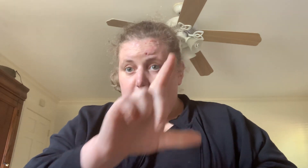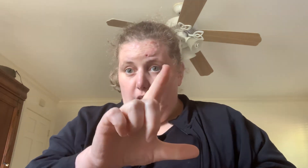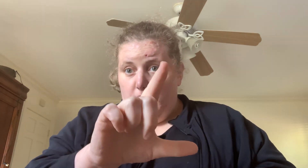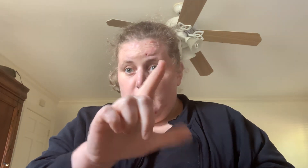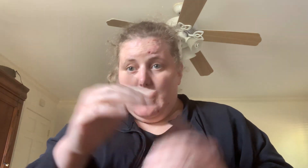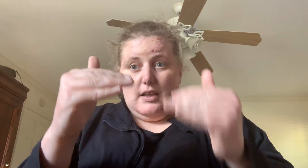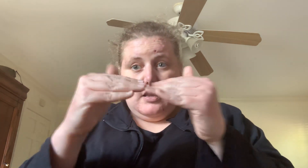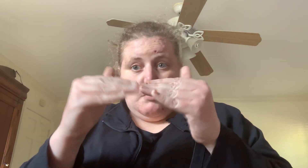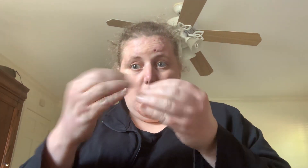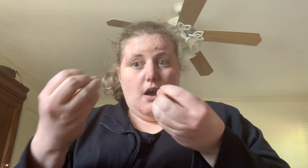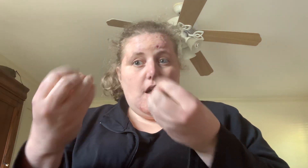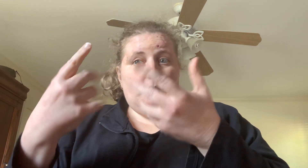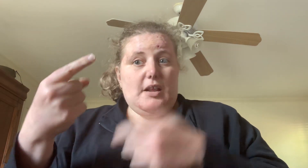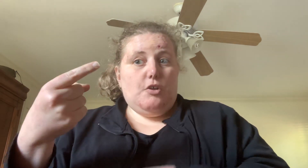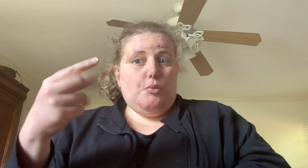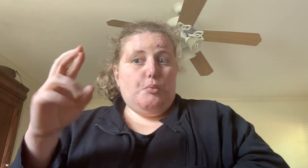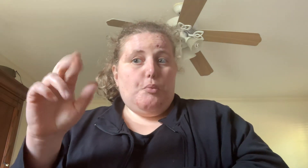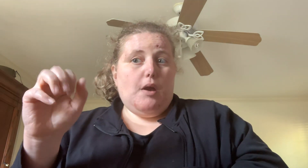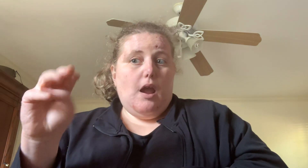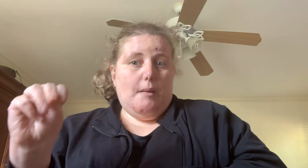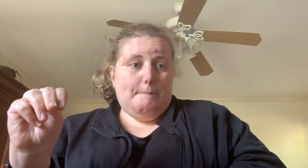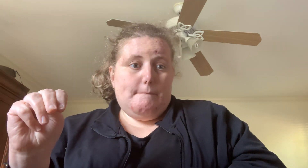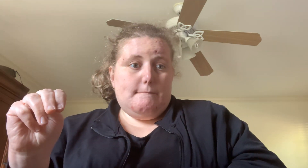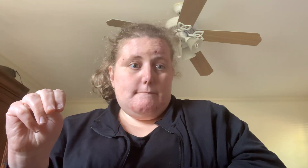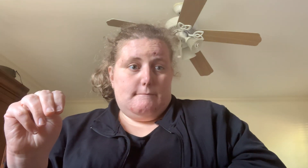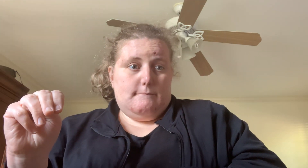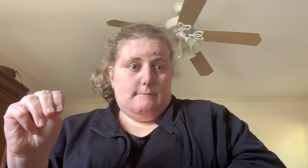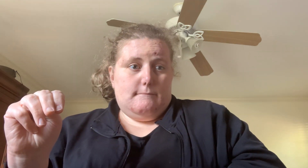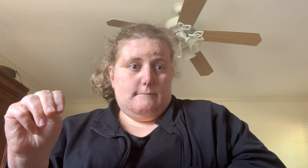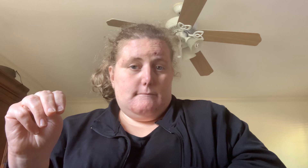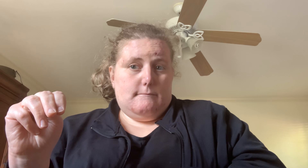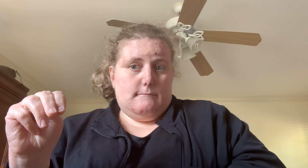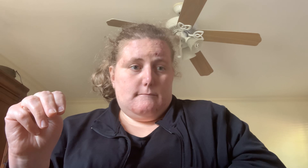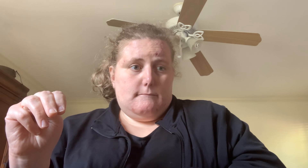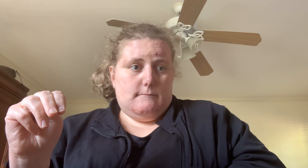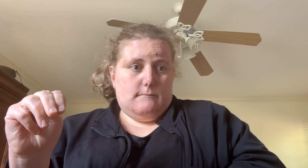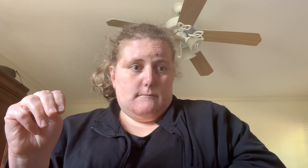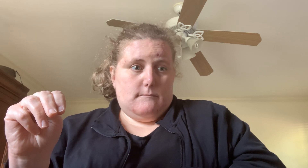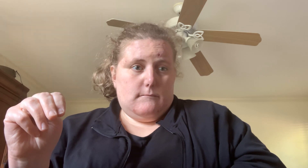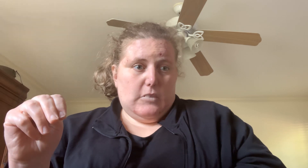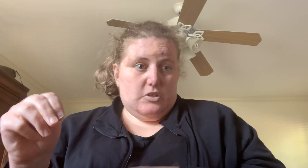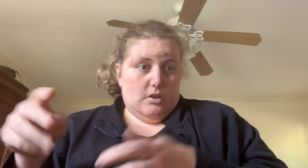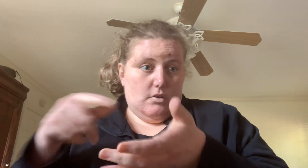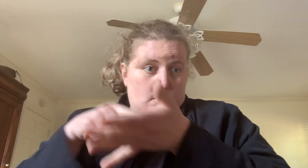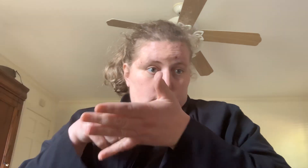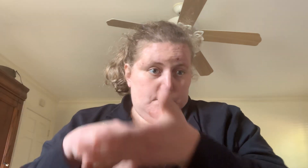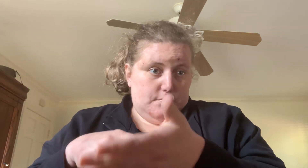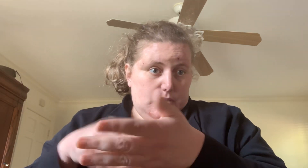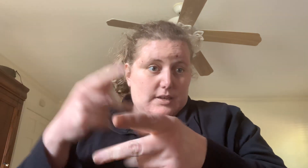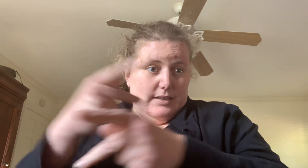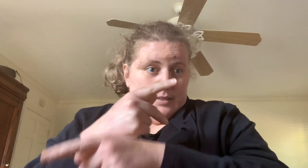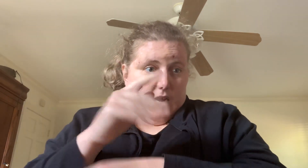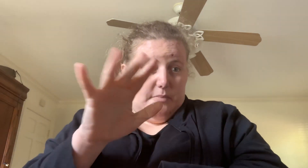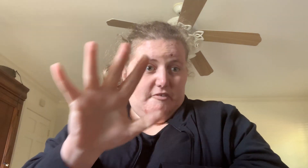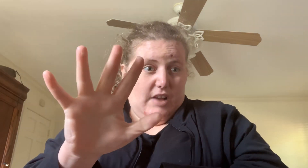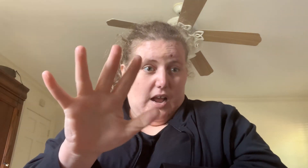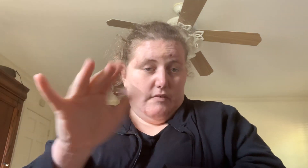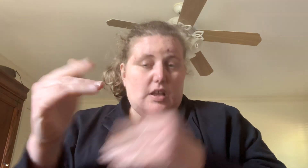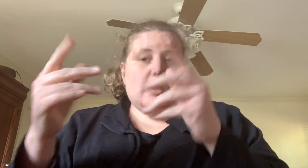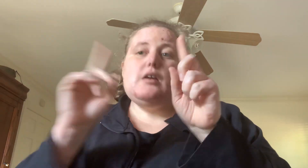1 mole, but how many is it in 5? So you multiply this times 5, and we find out now that the answer